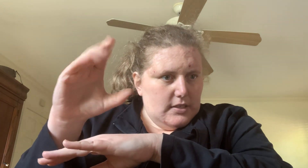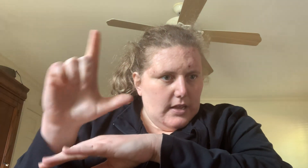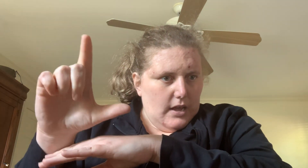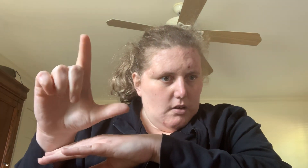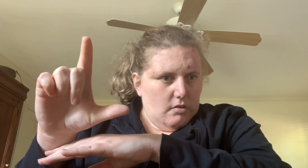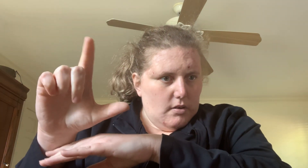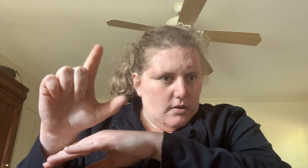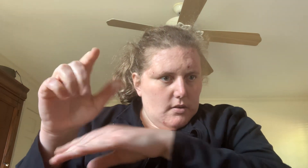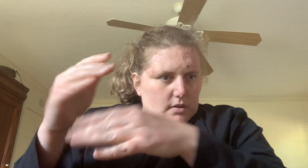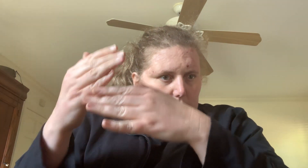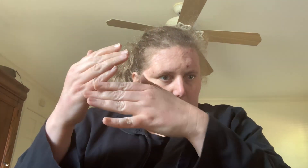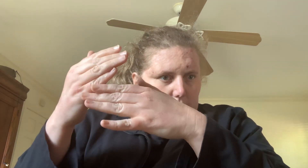36.46,